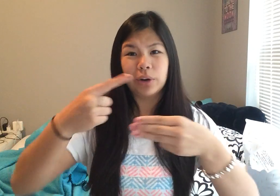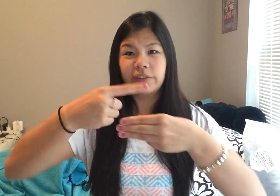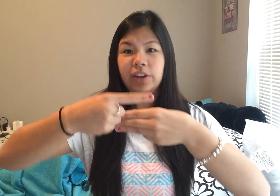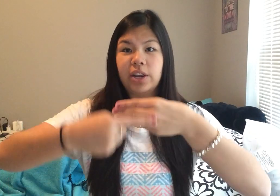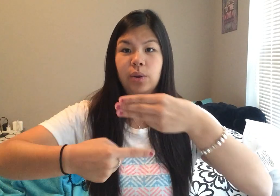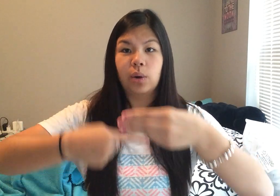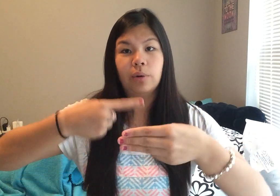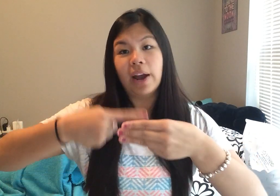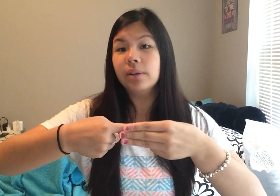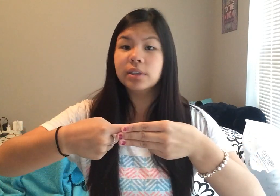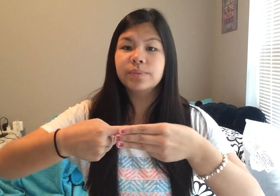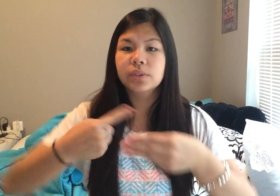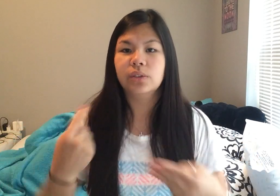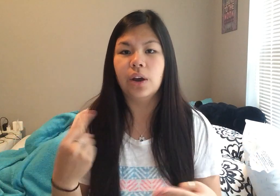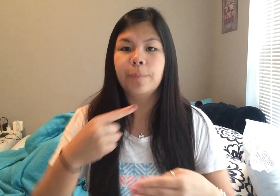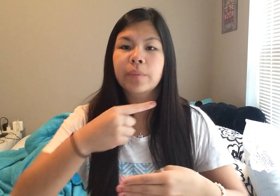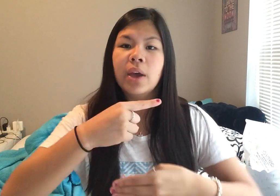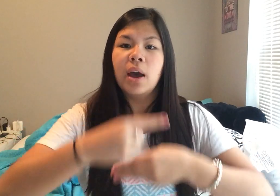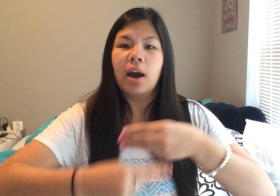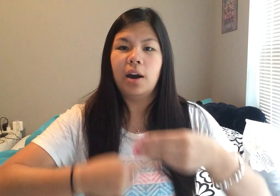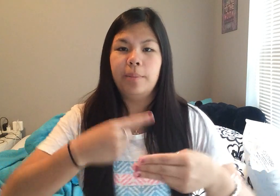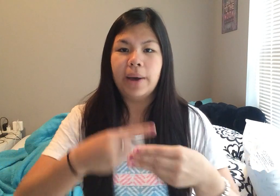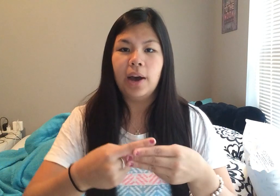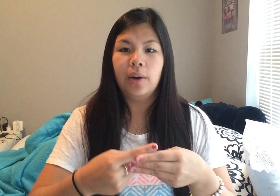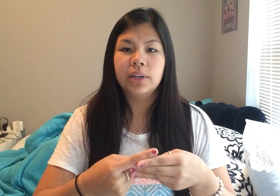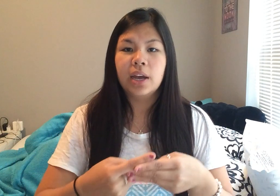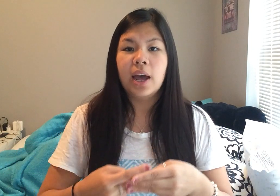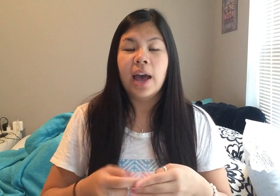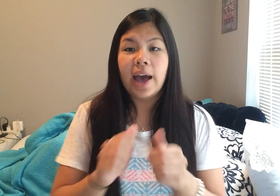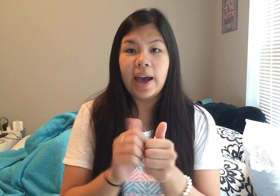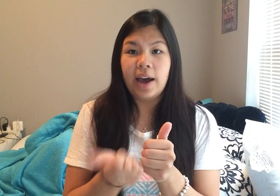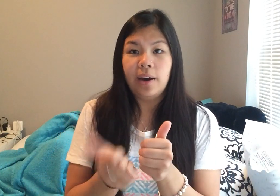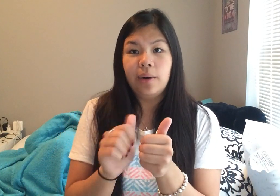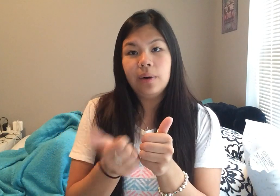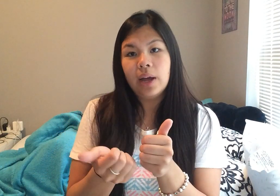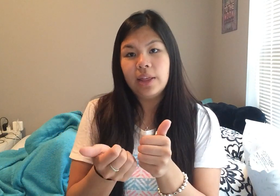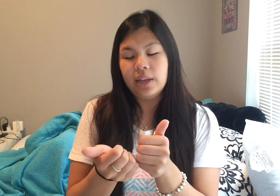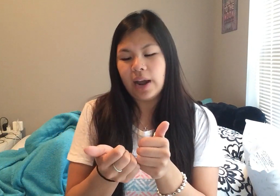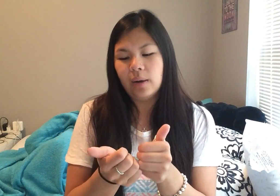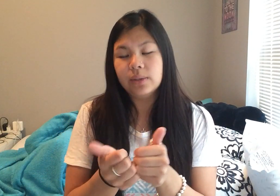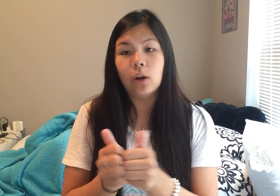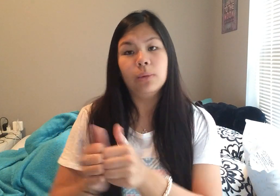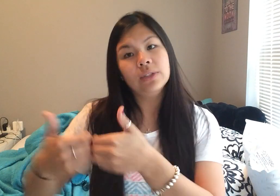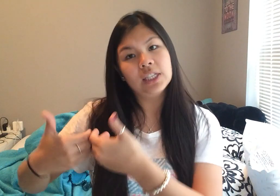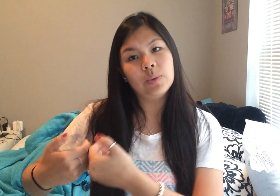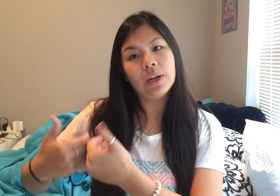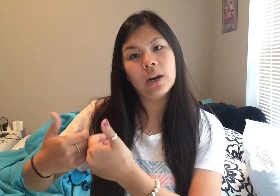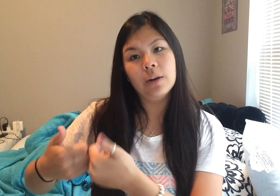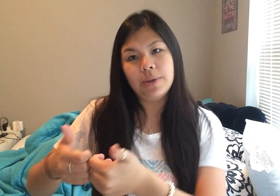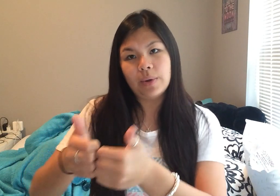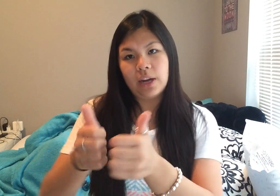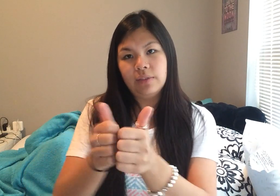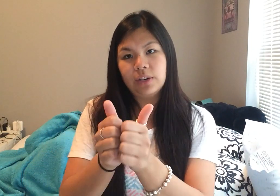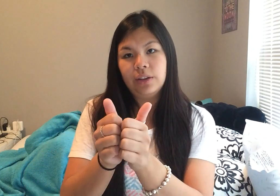finger and you go around. So about how, and then how is almost like sweetheart, but you kind of turn